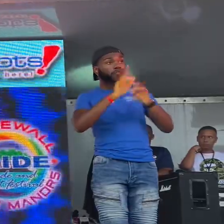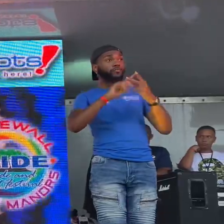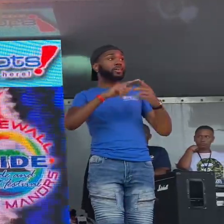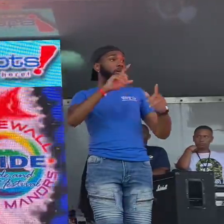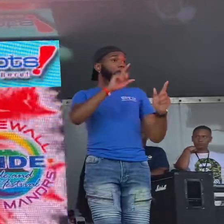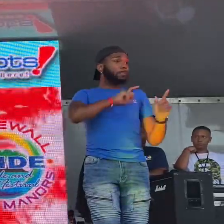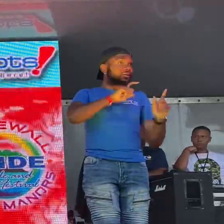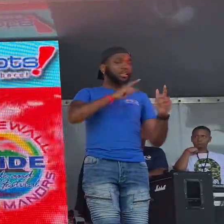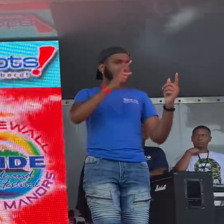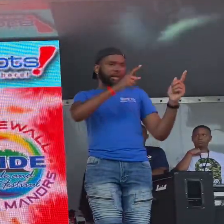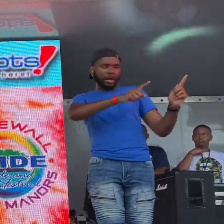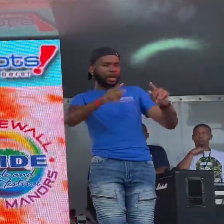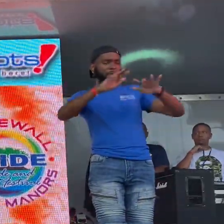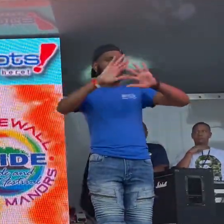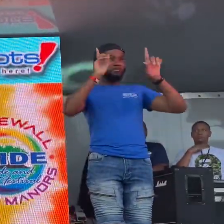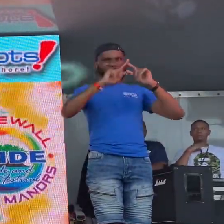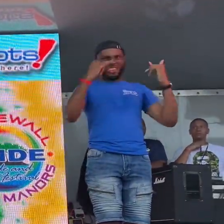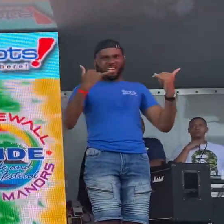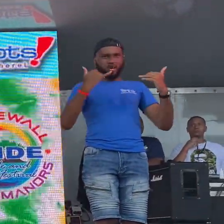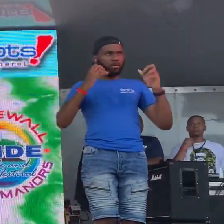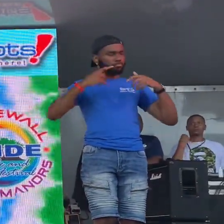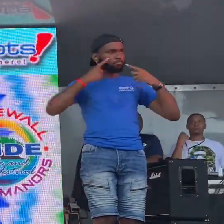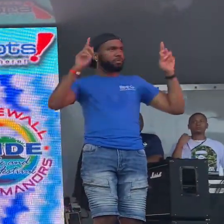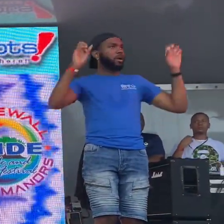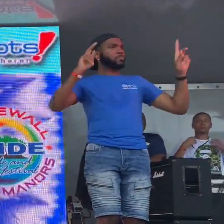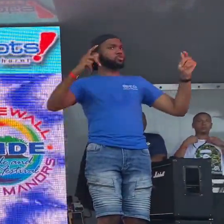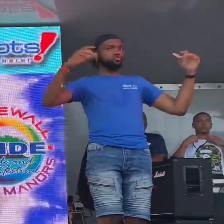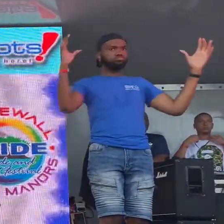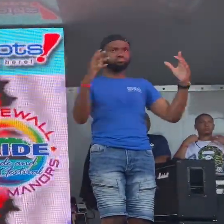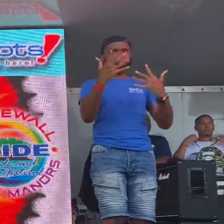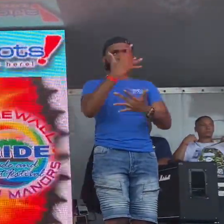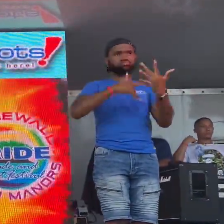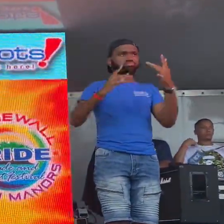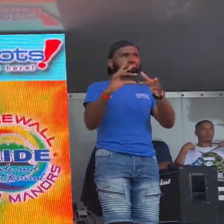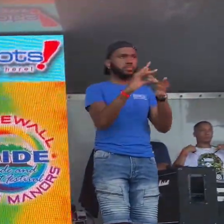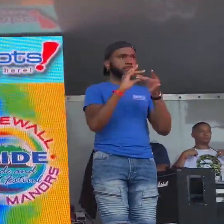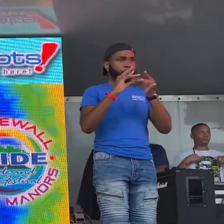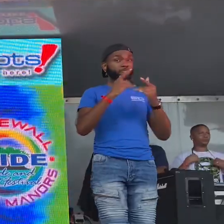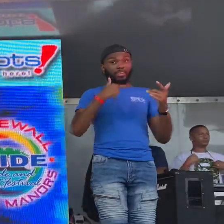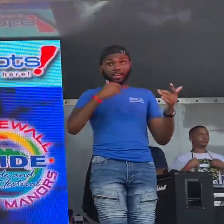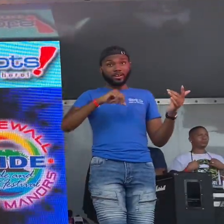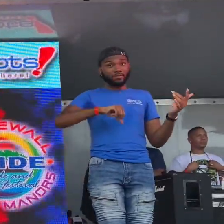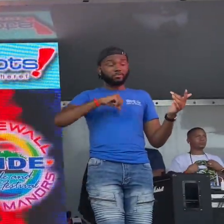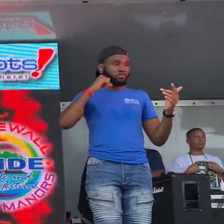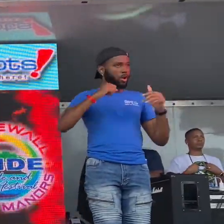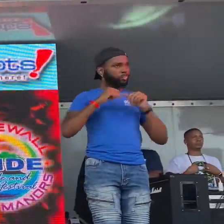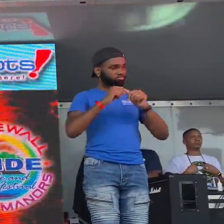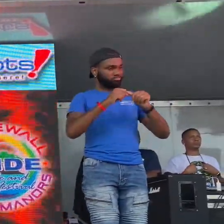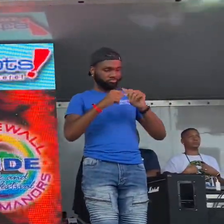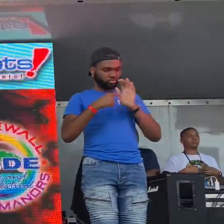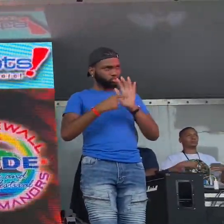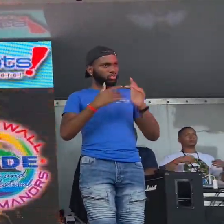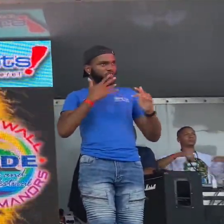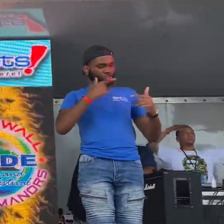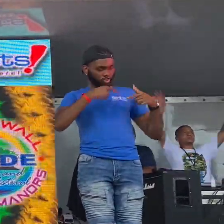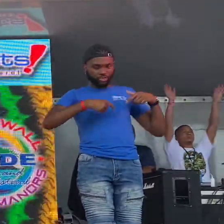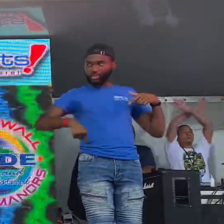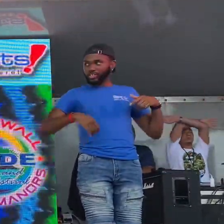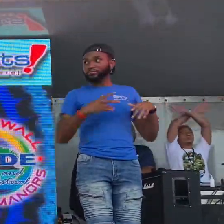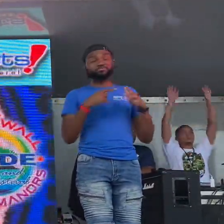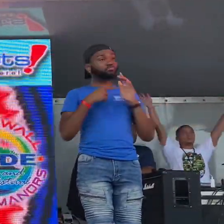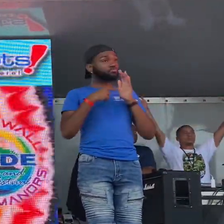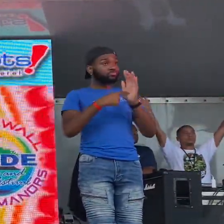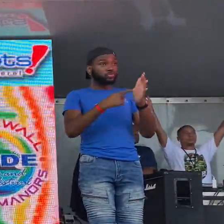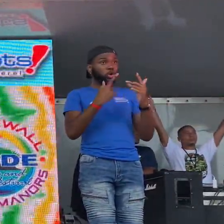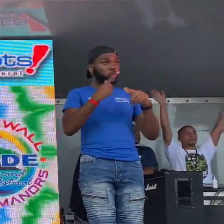reforms, everything else. But this is an opportunity for us to celebrate the unity we have here. I'm proud to rock the color, proud to stand up for his wife.